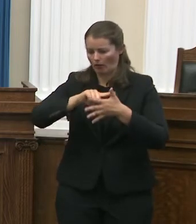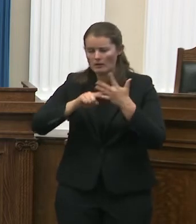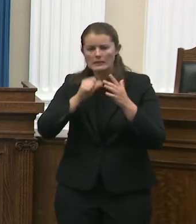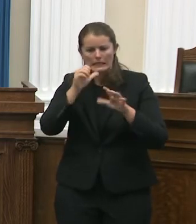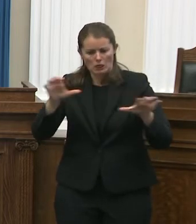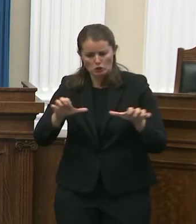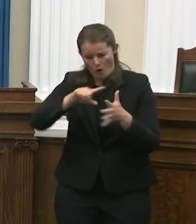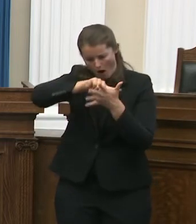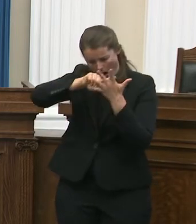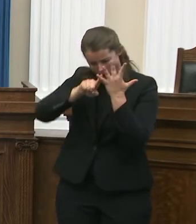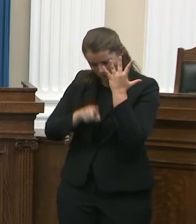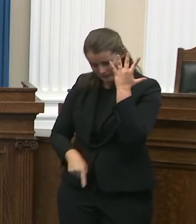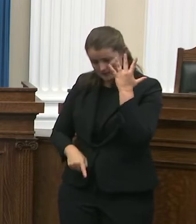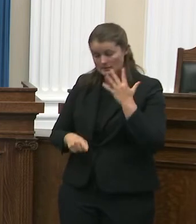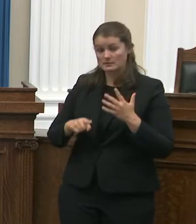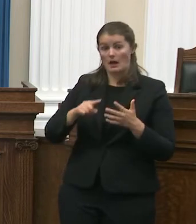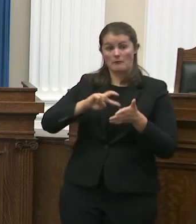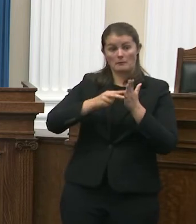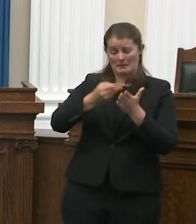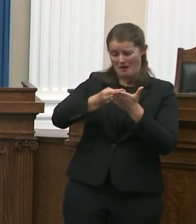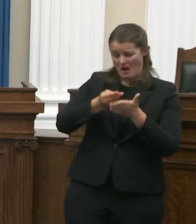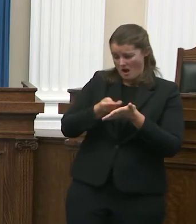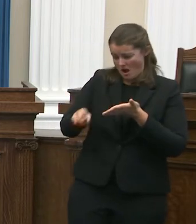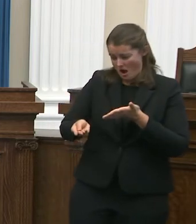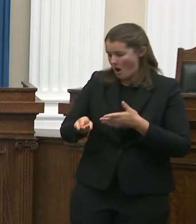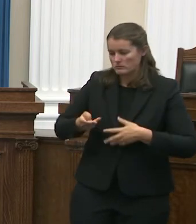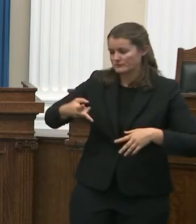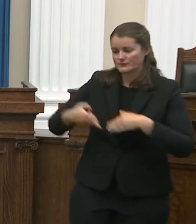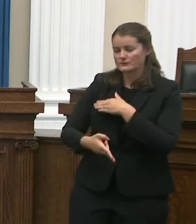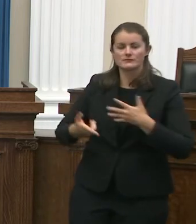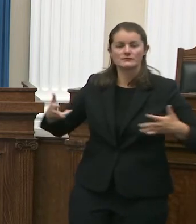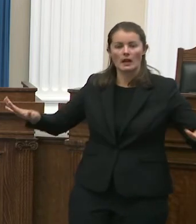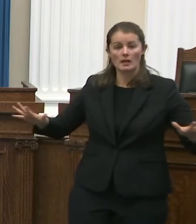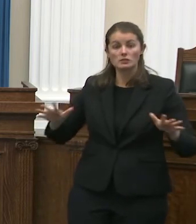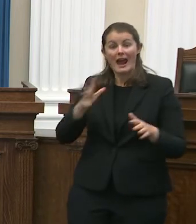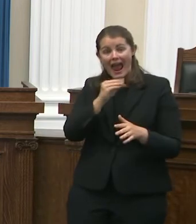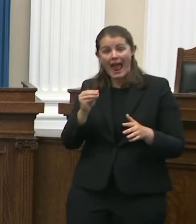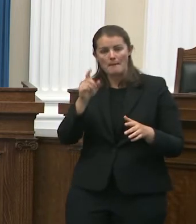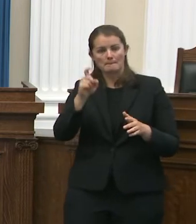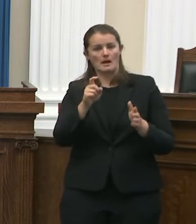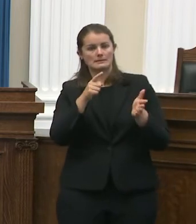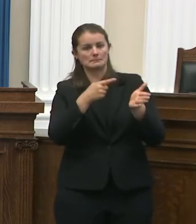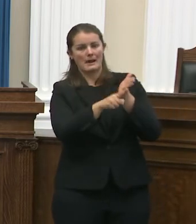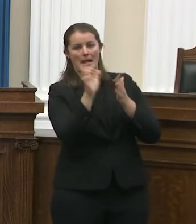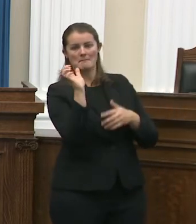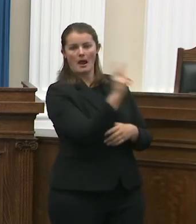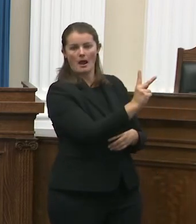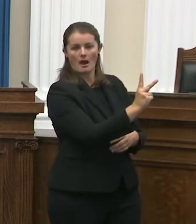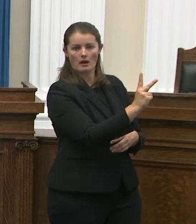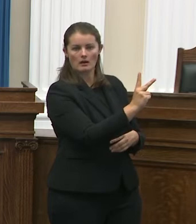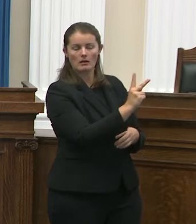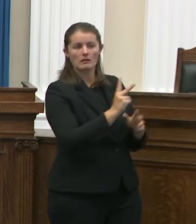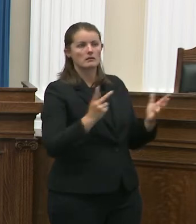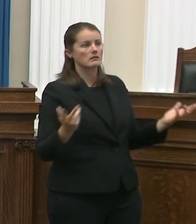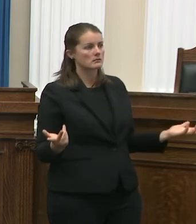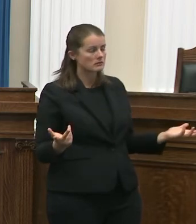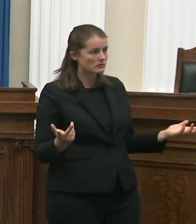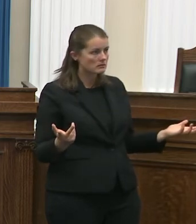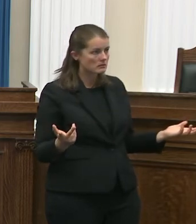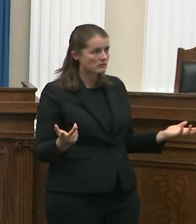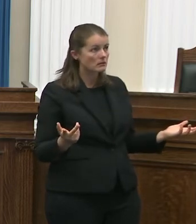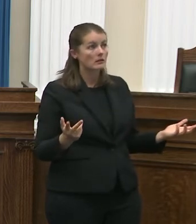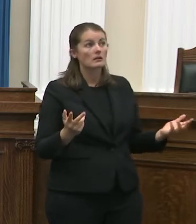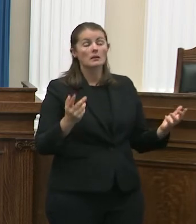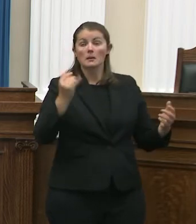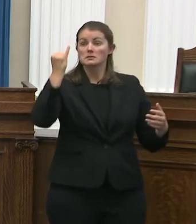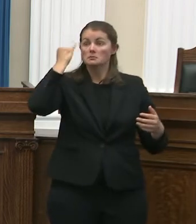you got to pay us back. Now, if I were to do that and just pay everybody, I'm going to be getting the same criticism. People are going to say, why'd you do that to